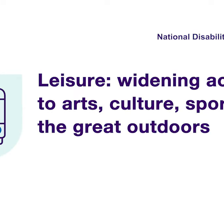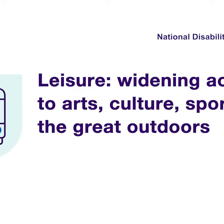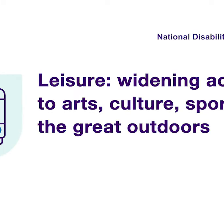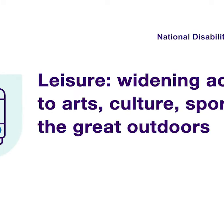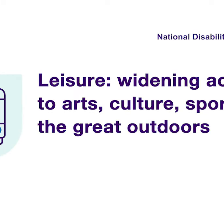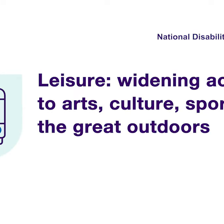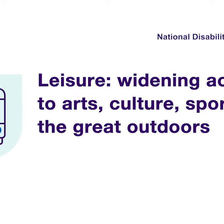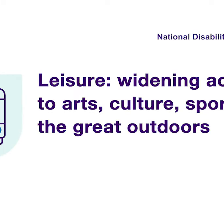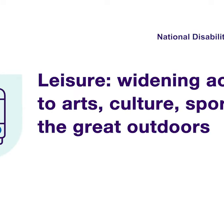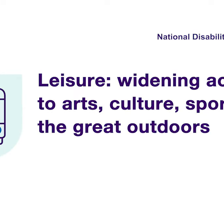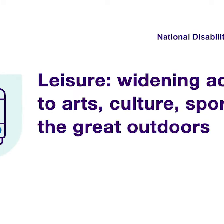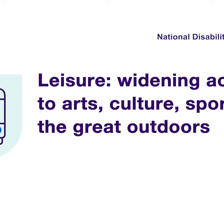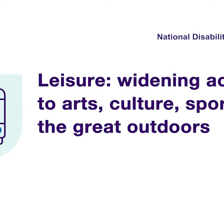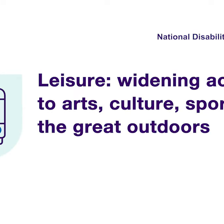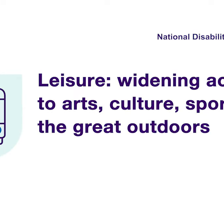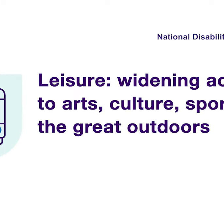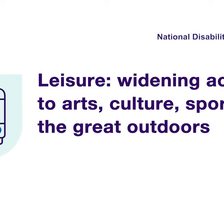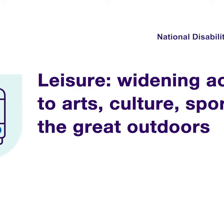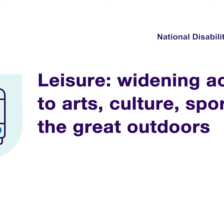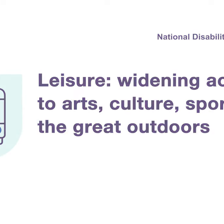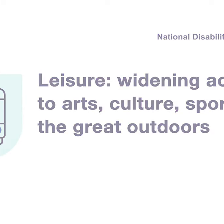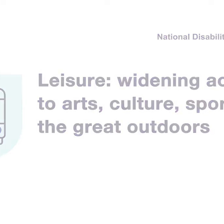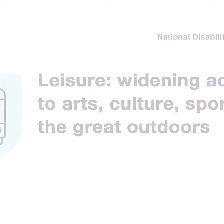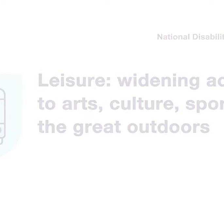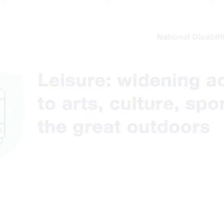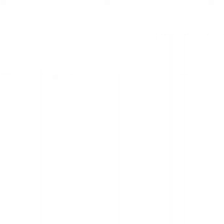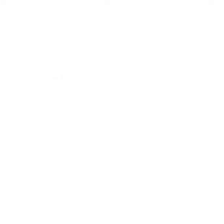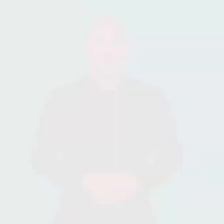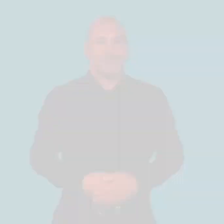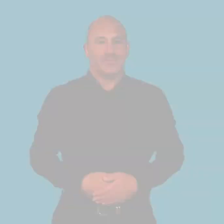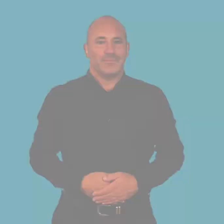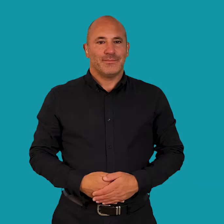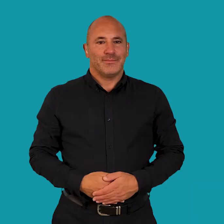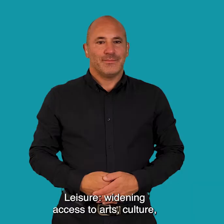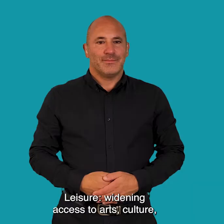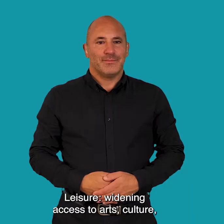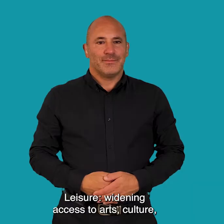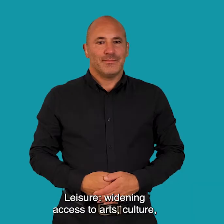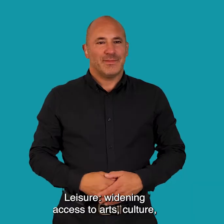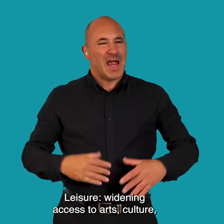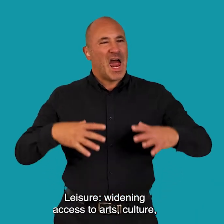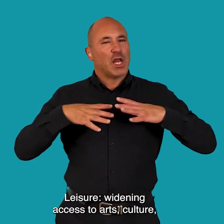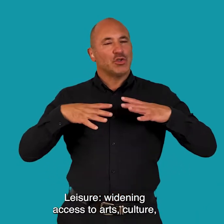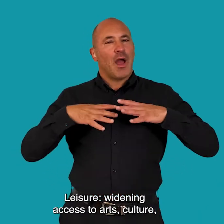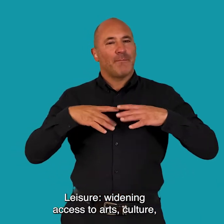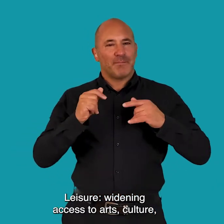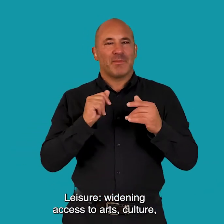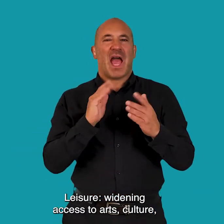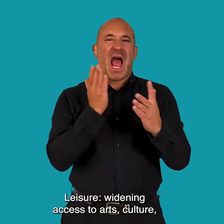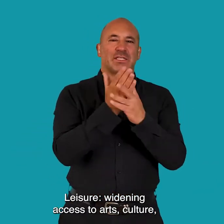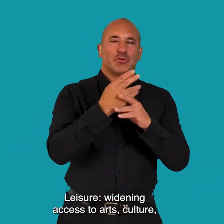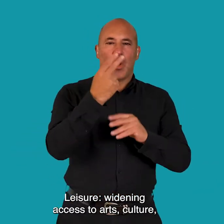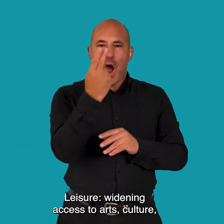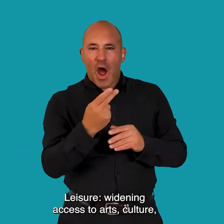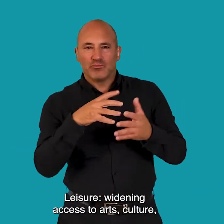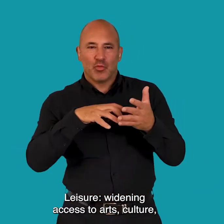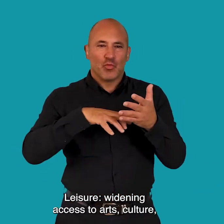Leisure. widening access to arts,